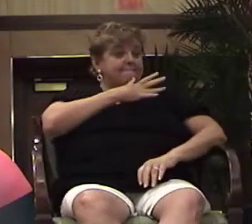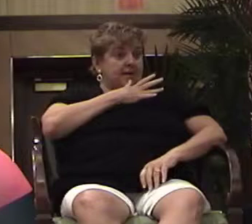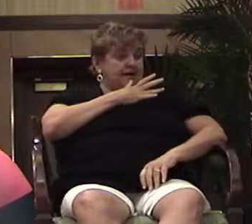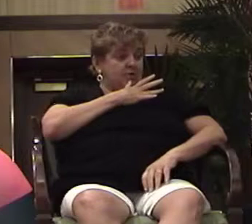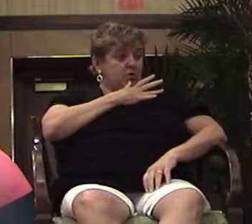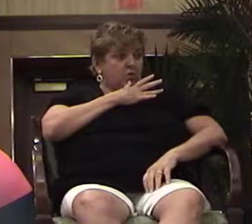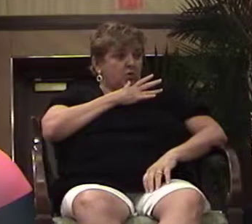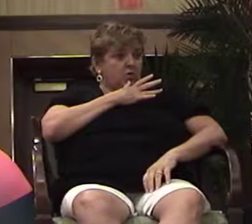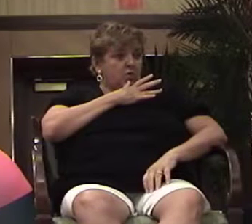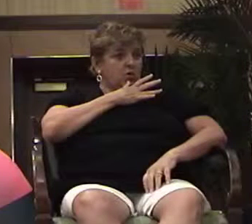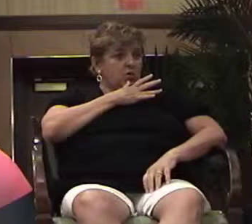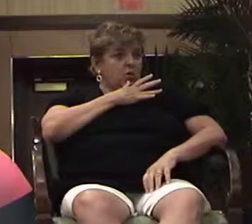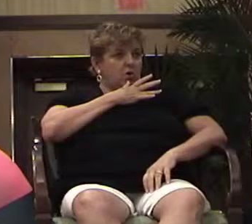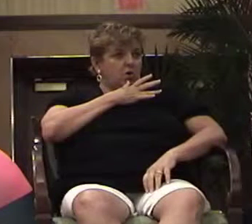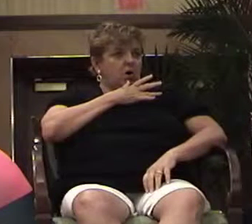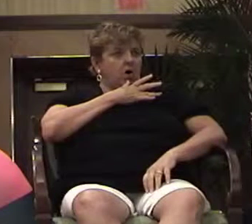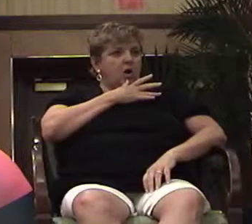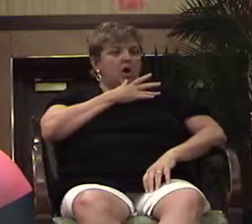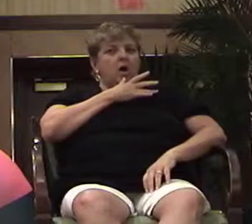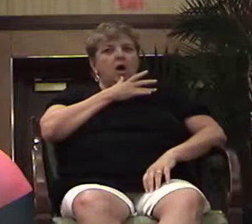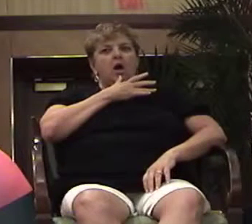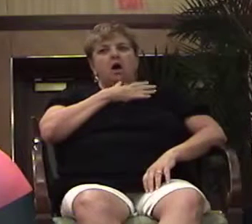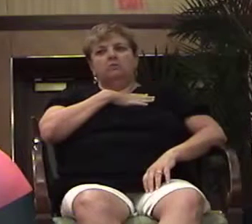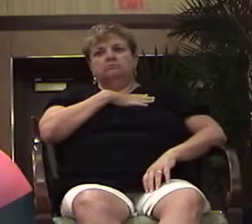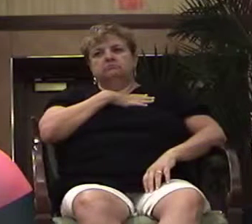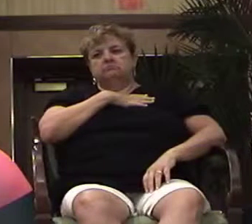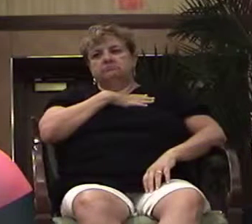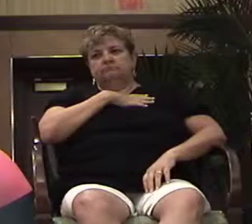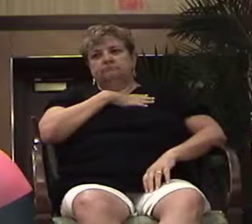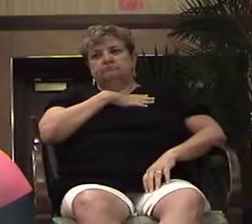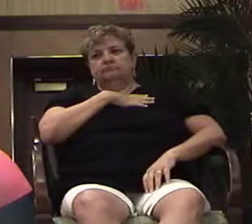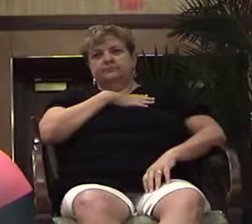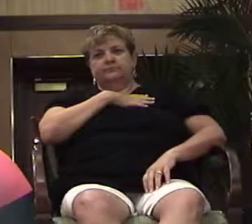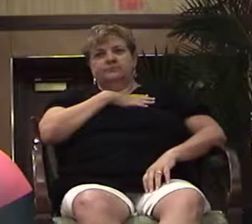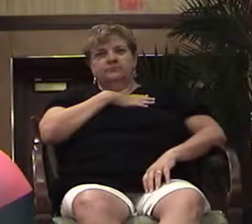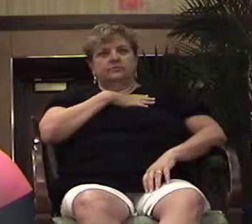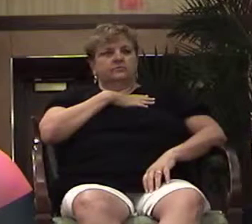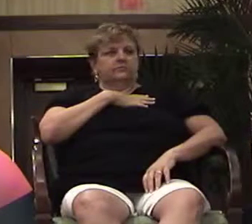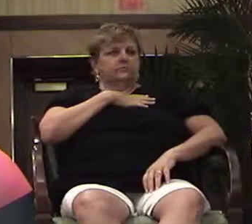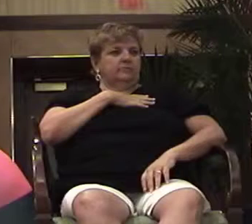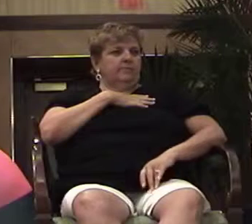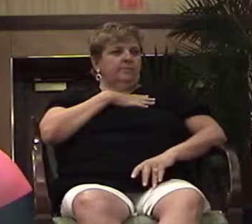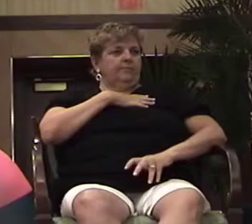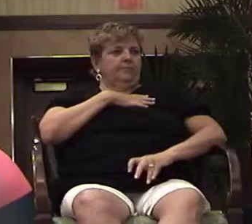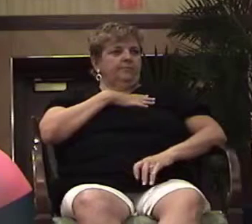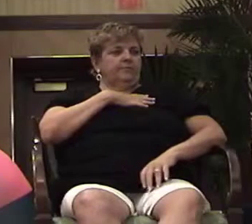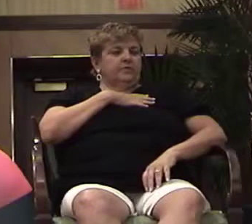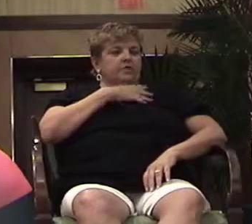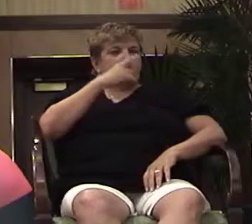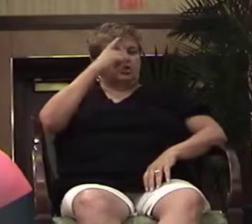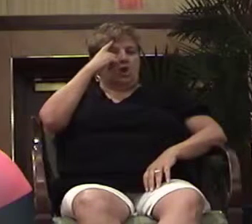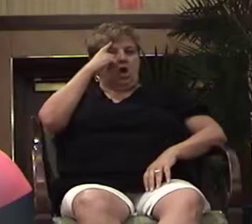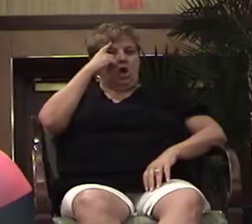if she thought she was going to have another kid like my father, she'd probably given me